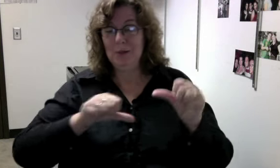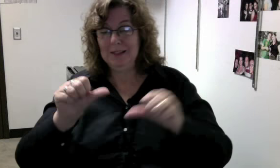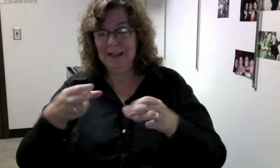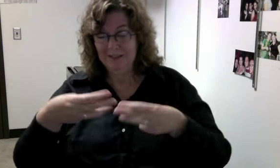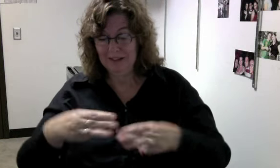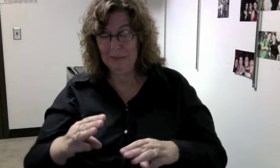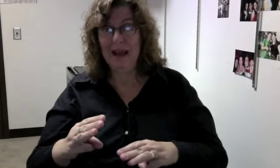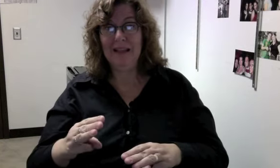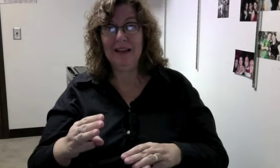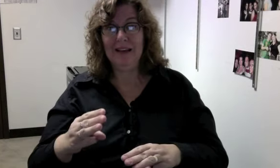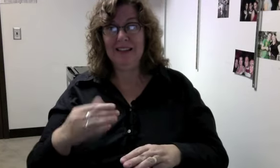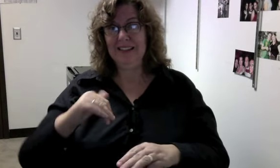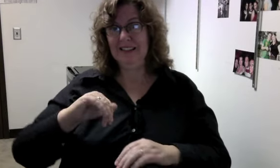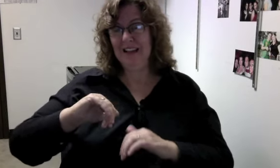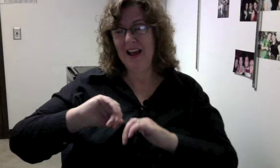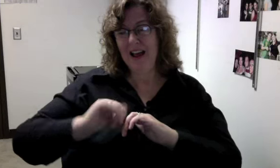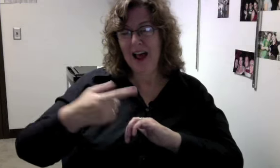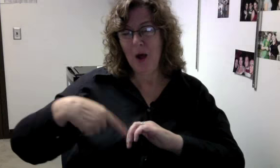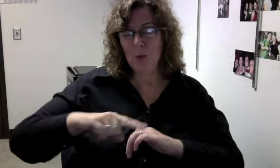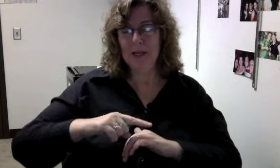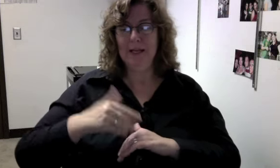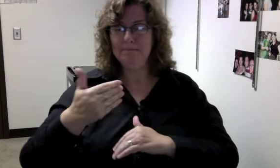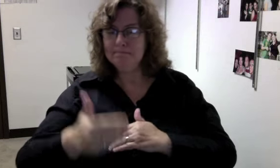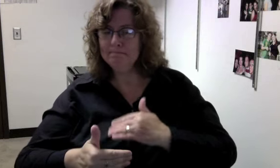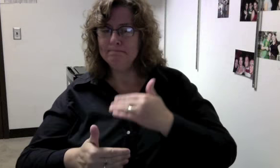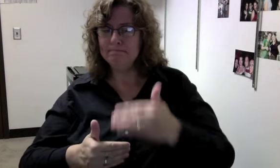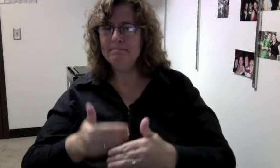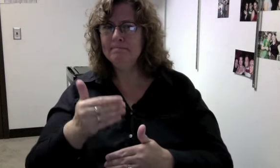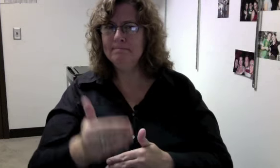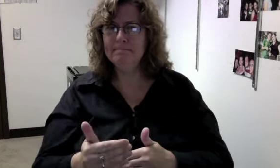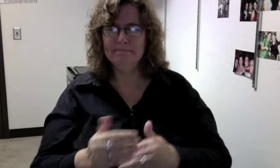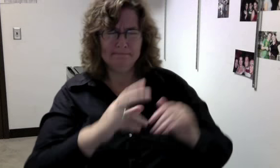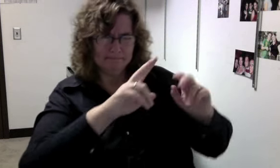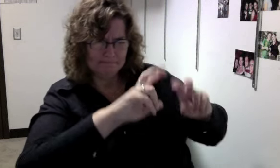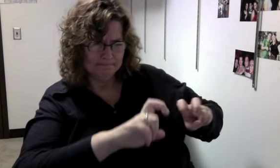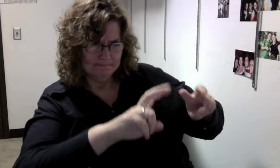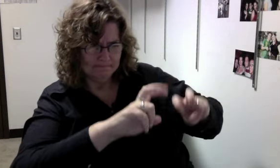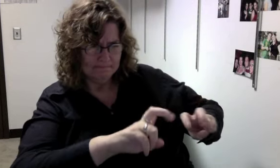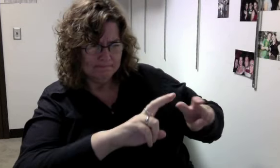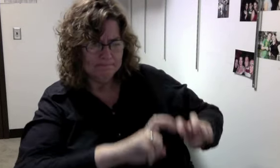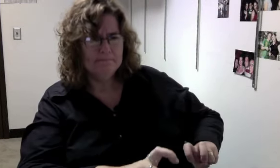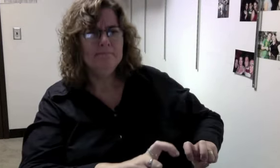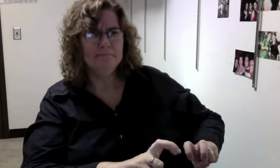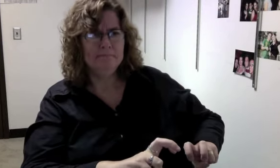use to solve problems and we observe in nature.